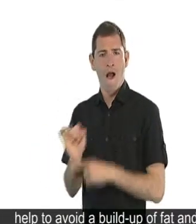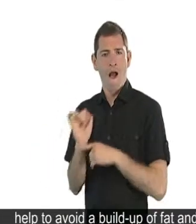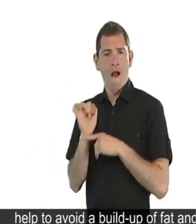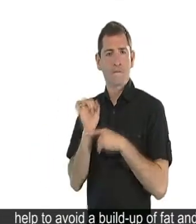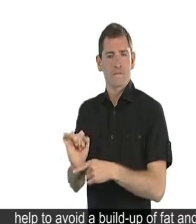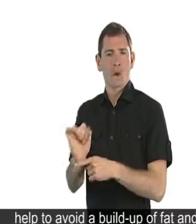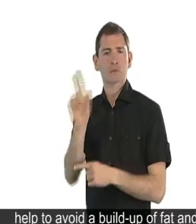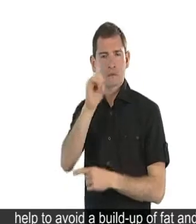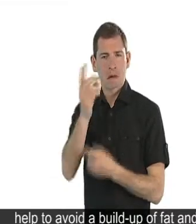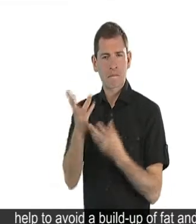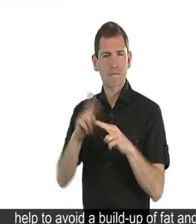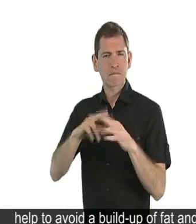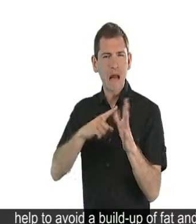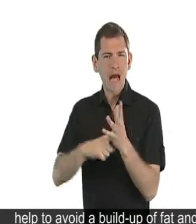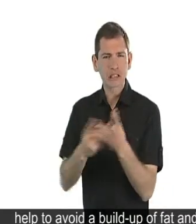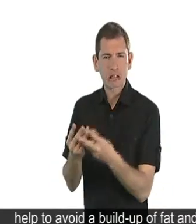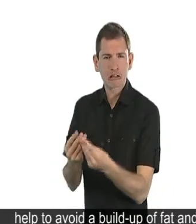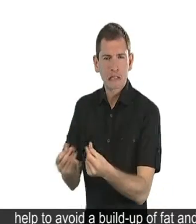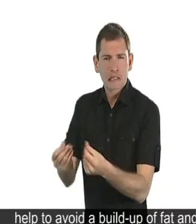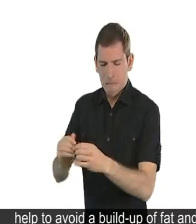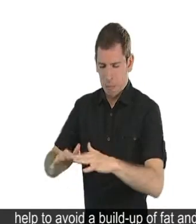and grease, which could catch fire.